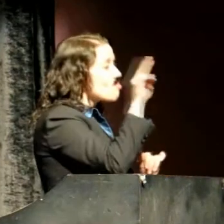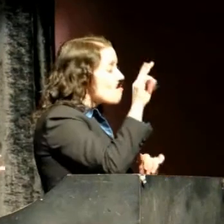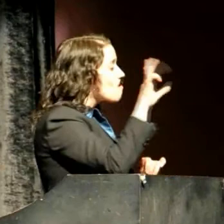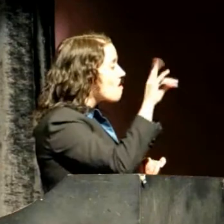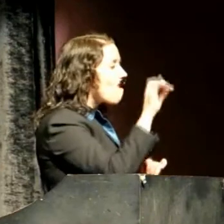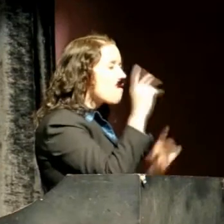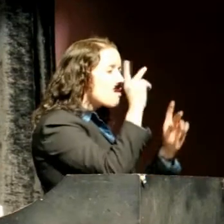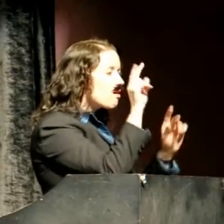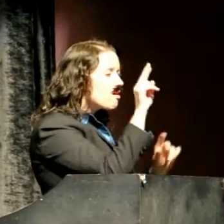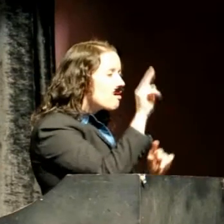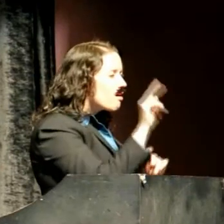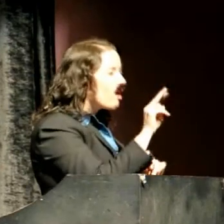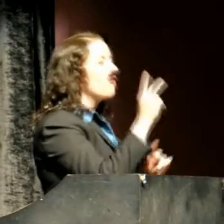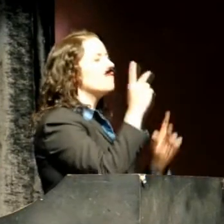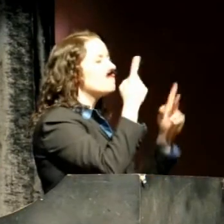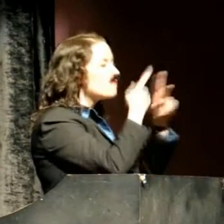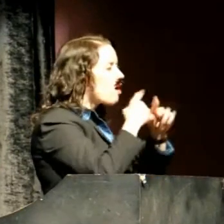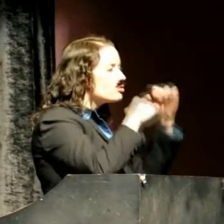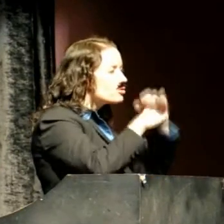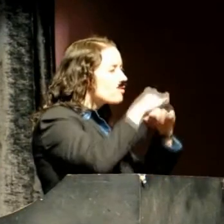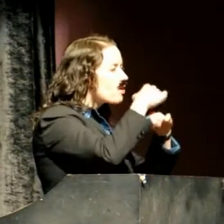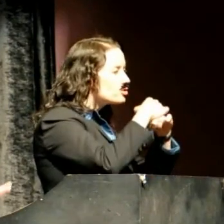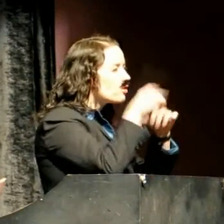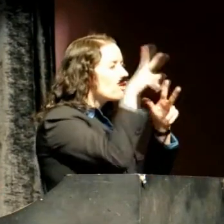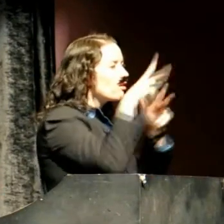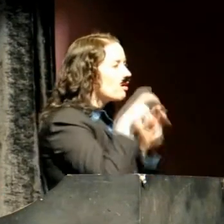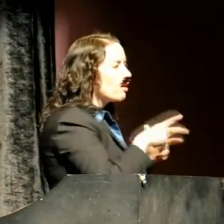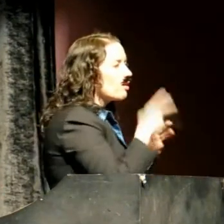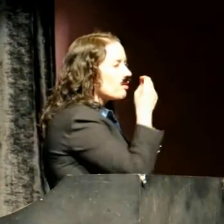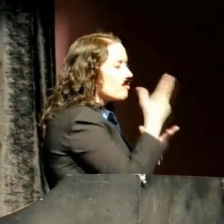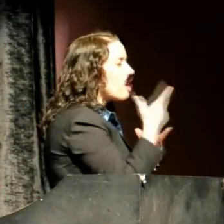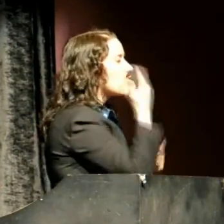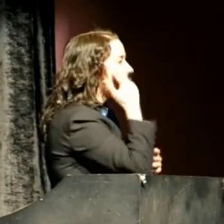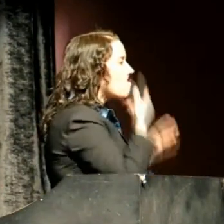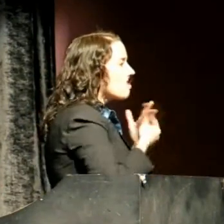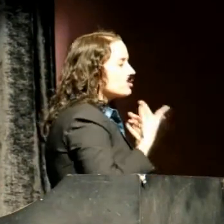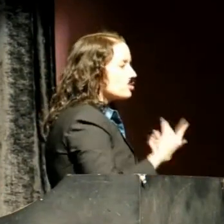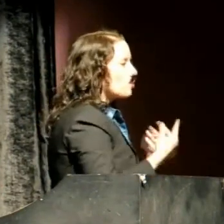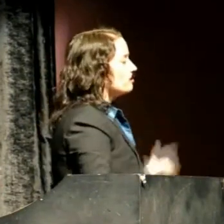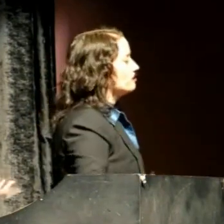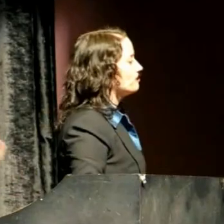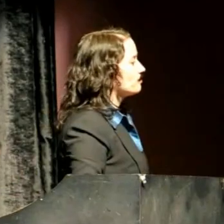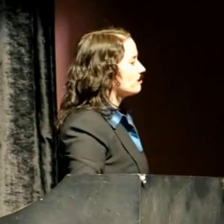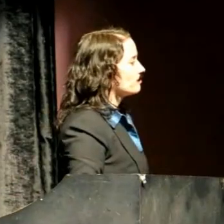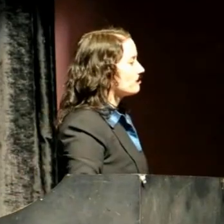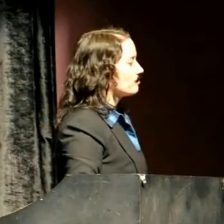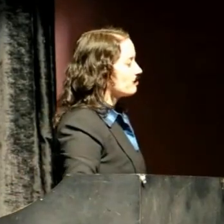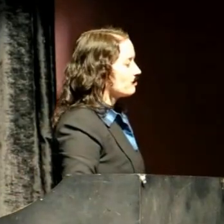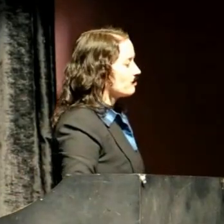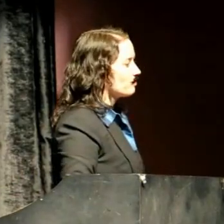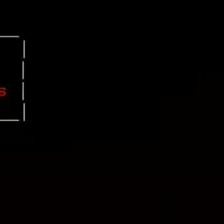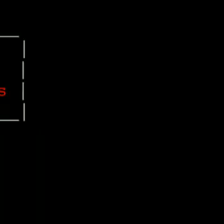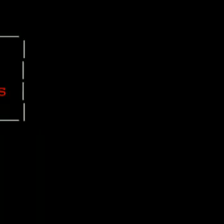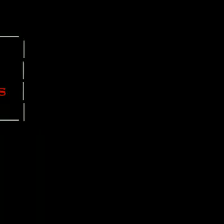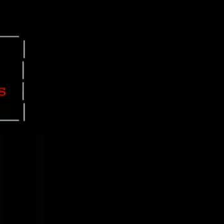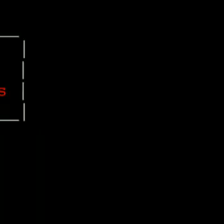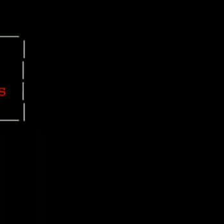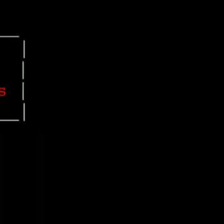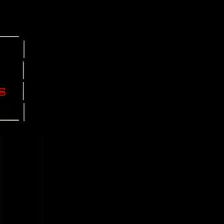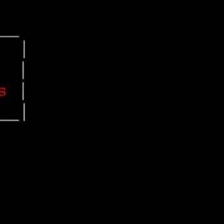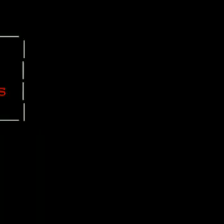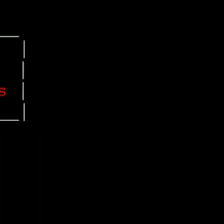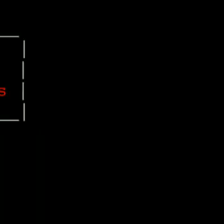figure out the structure and get the name out of it, and then basically know what it does. Pretty straightforward. So we'll go back to the